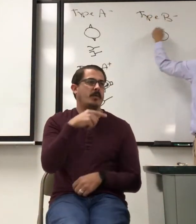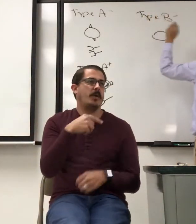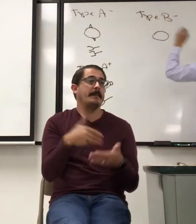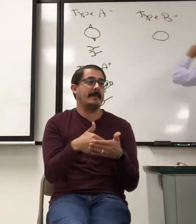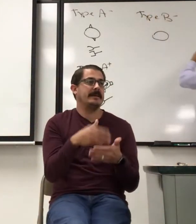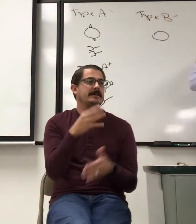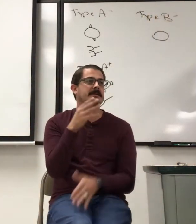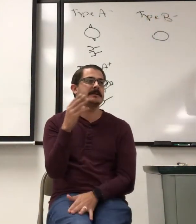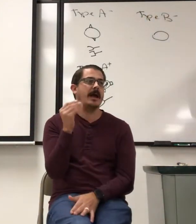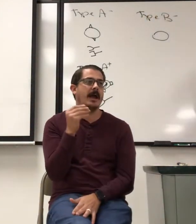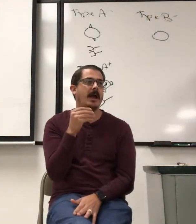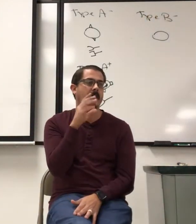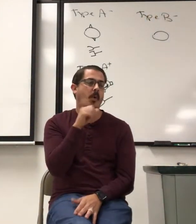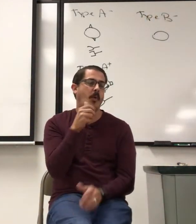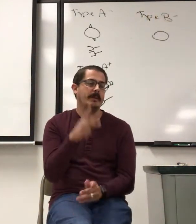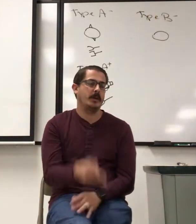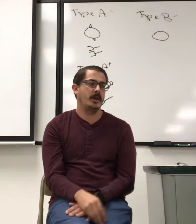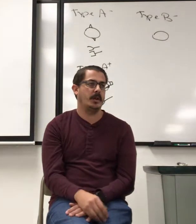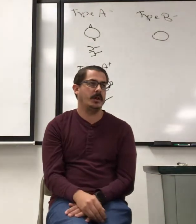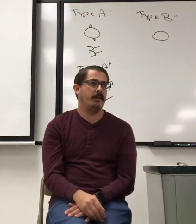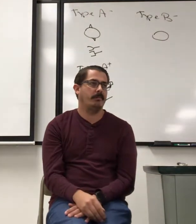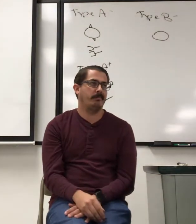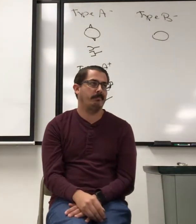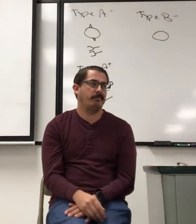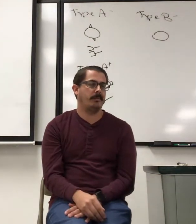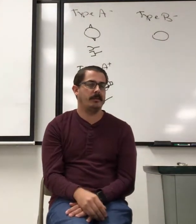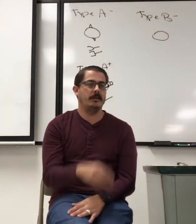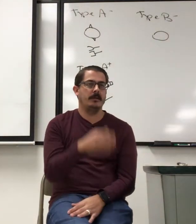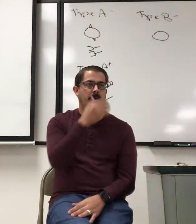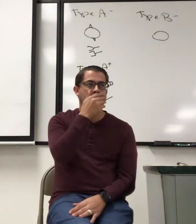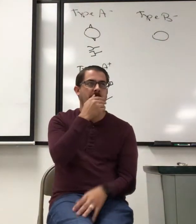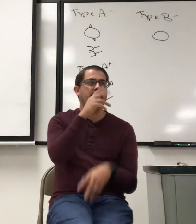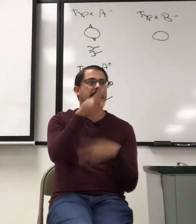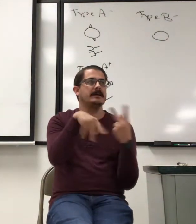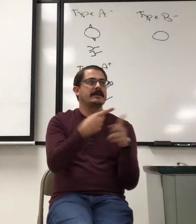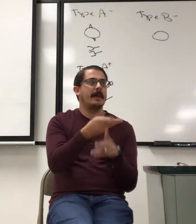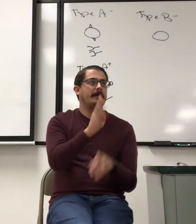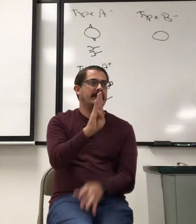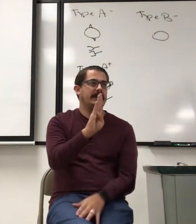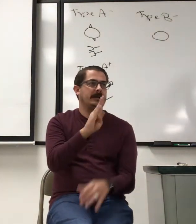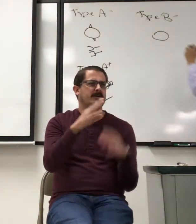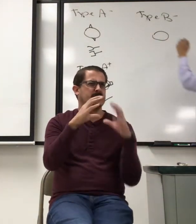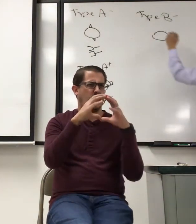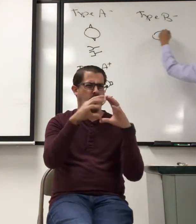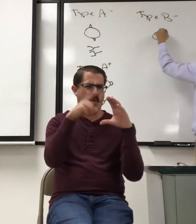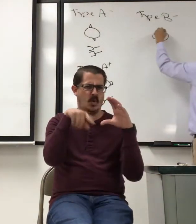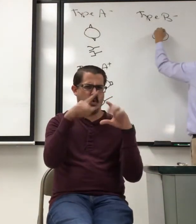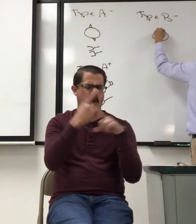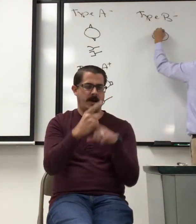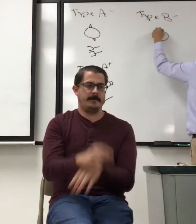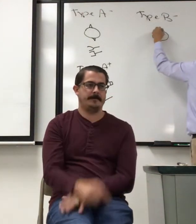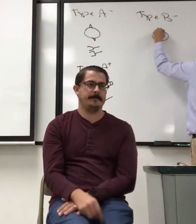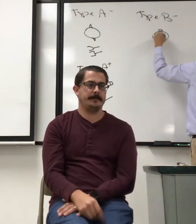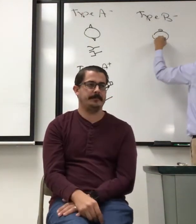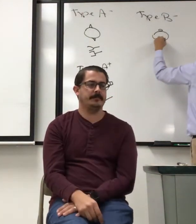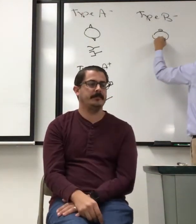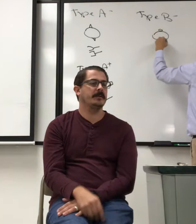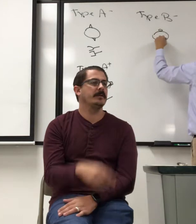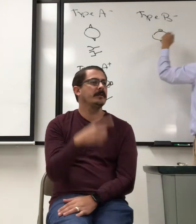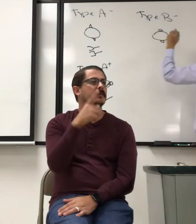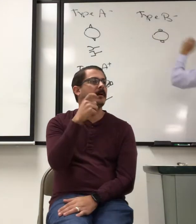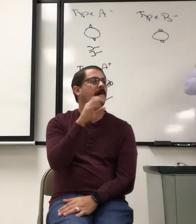One antigen present, just the B, type B, and we'll use circles, is that right?